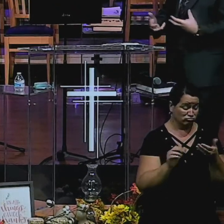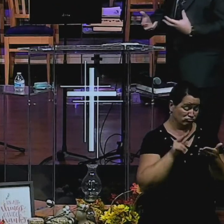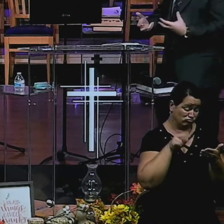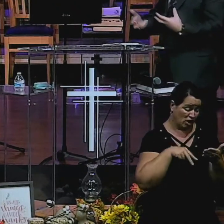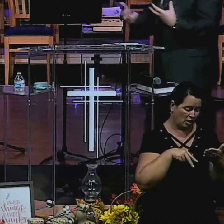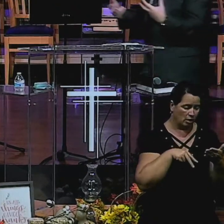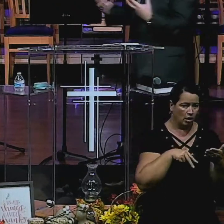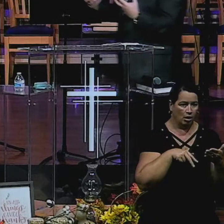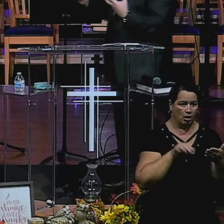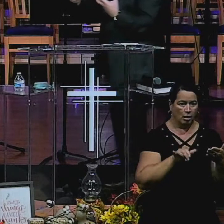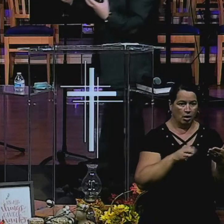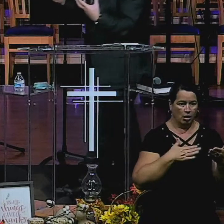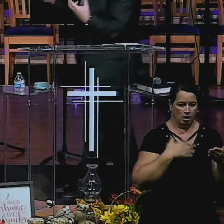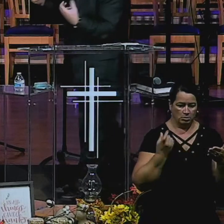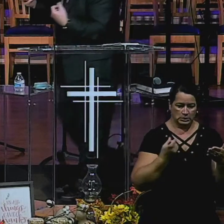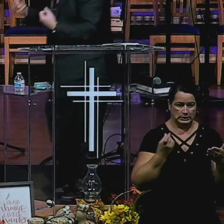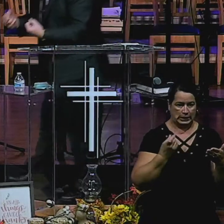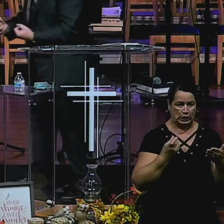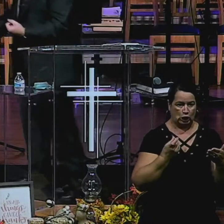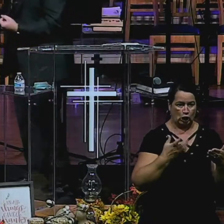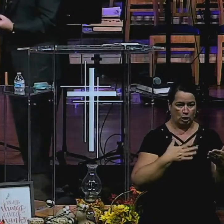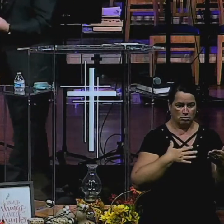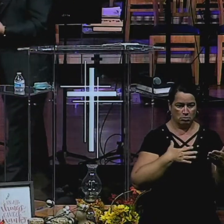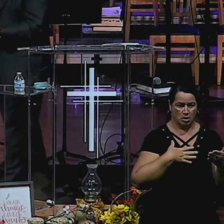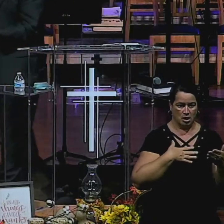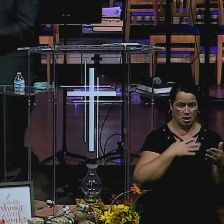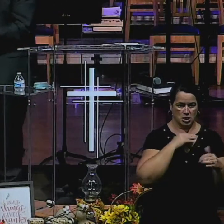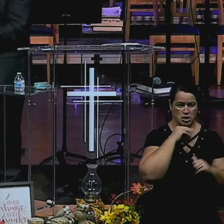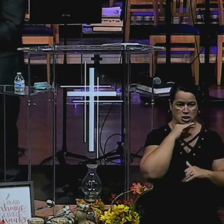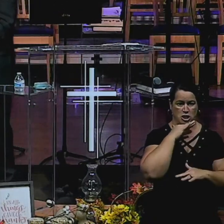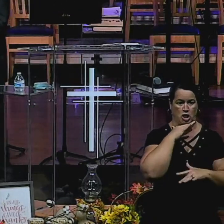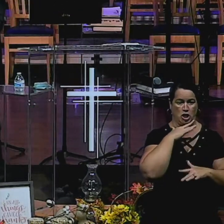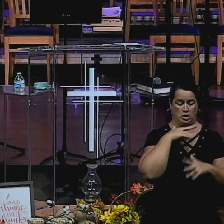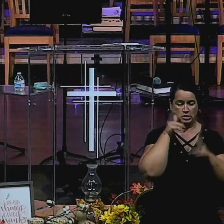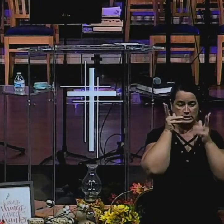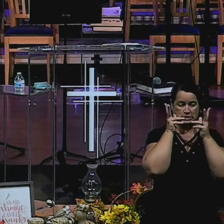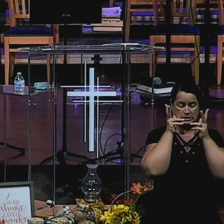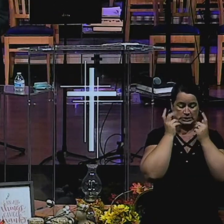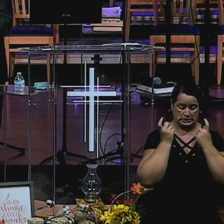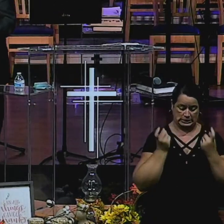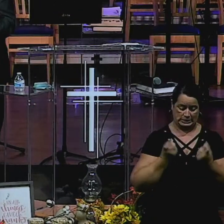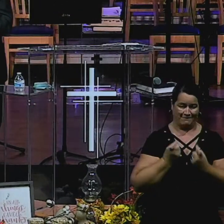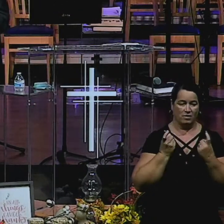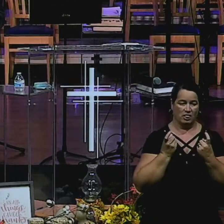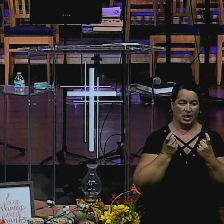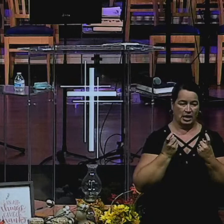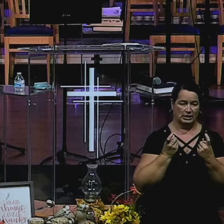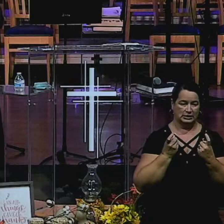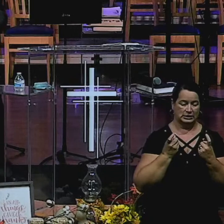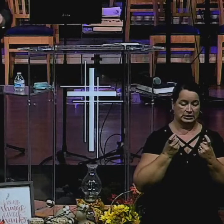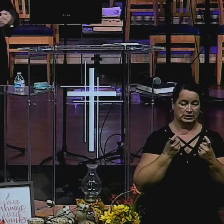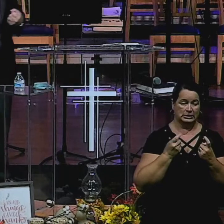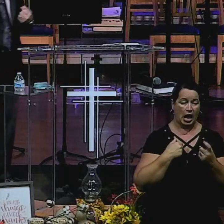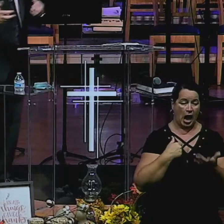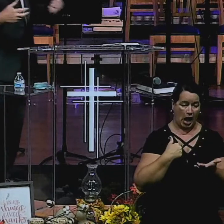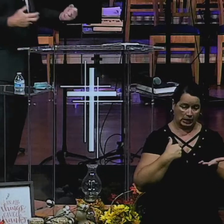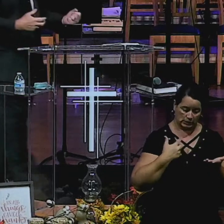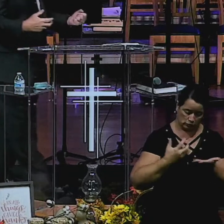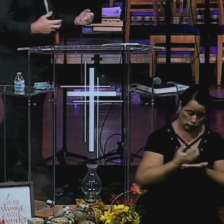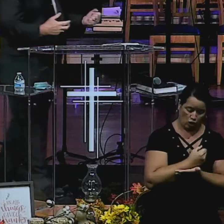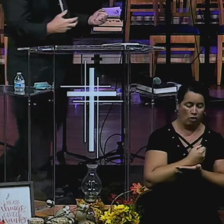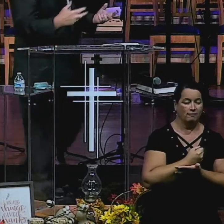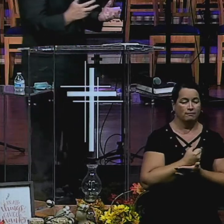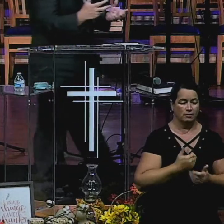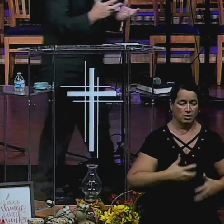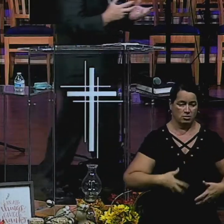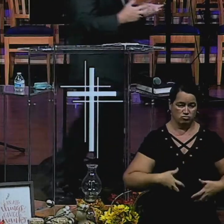The Bible says, Paul said, I'm not ashamed of the gospel of Jesus Christ. It's the power of God unto salvation to everyone who believes, to the Jew first, all to